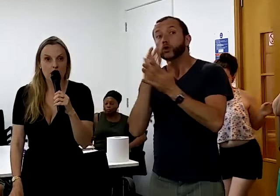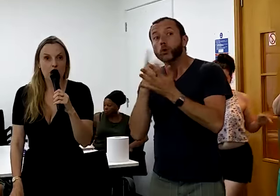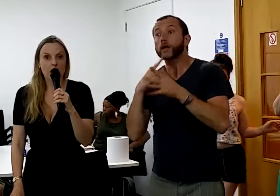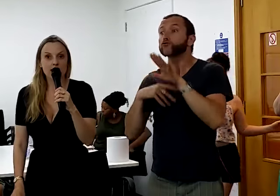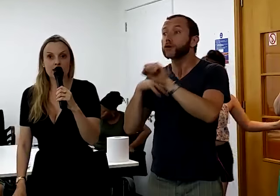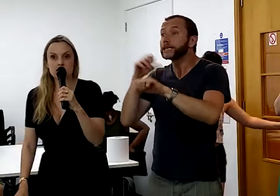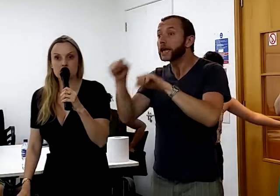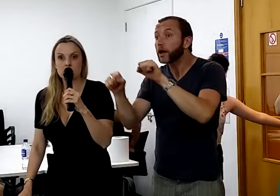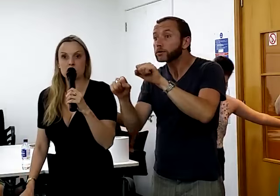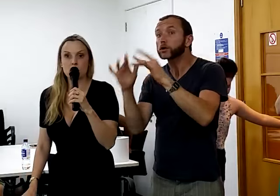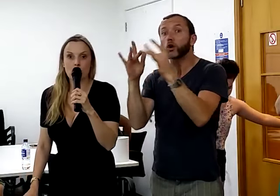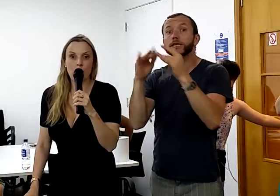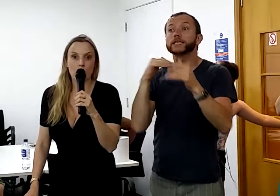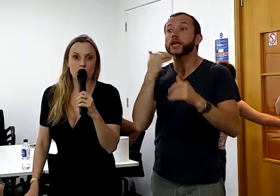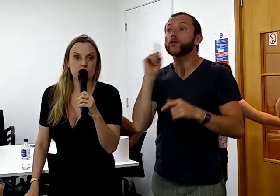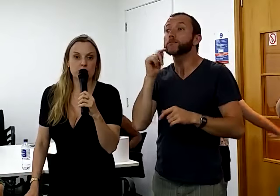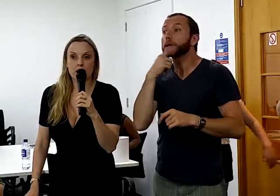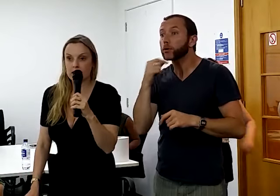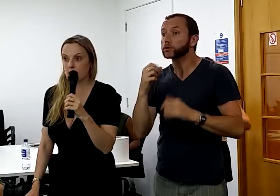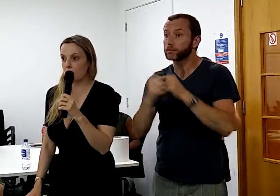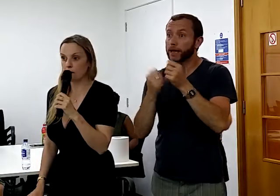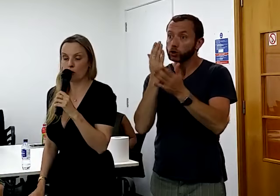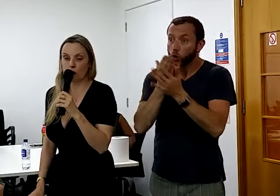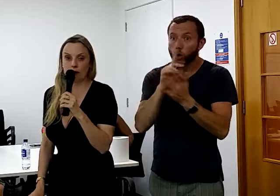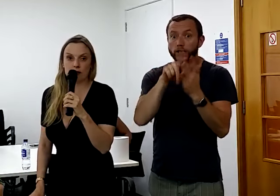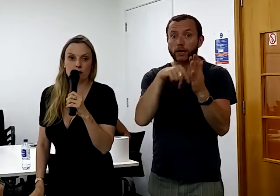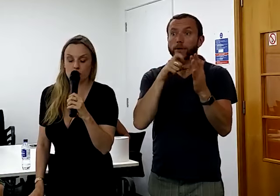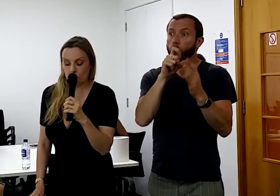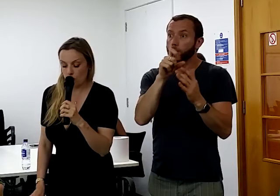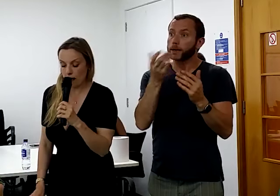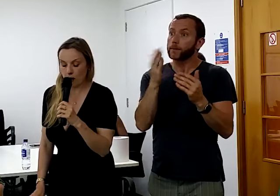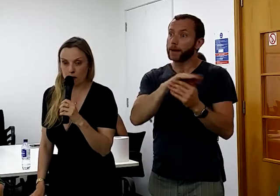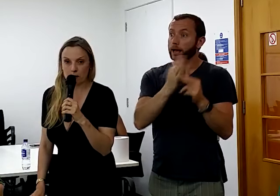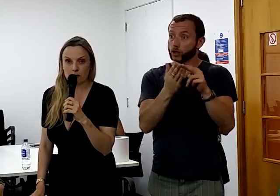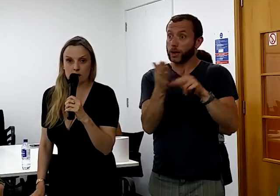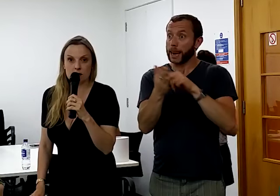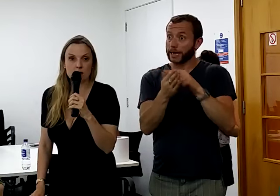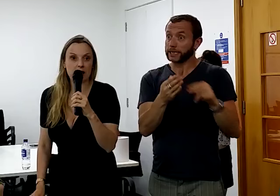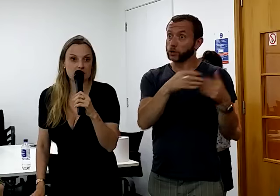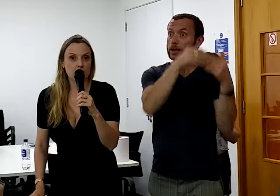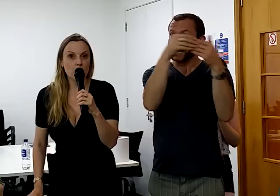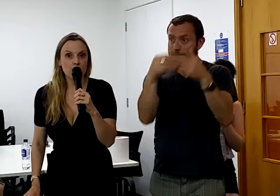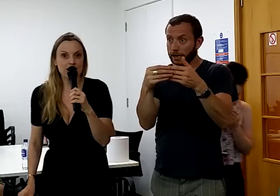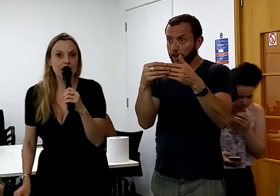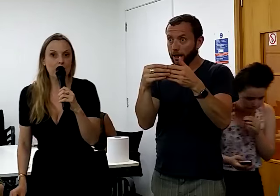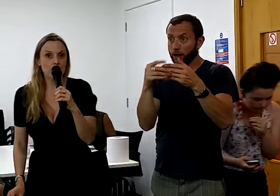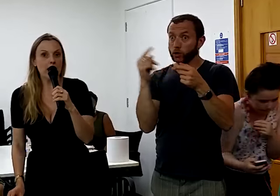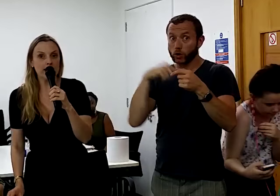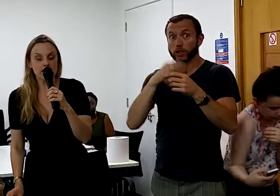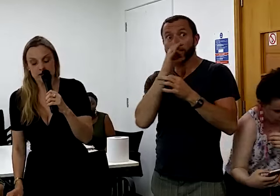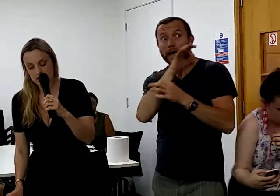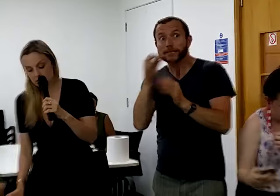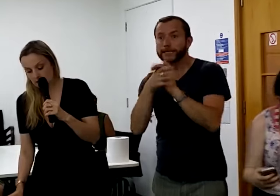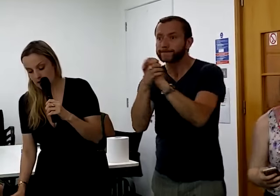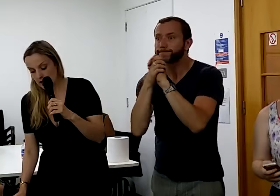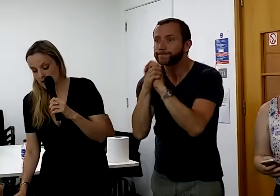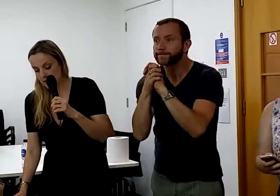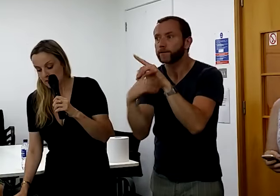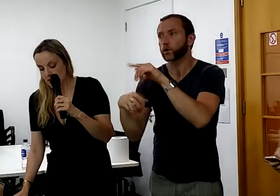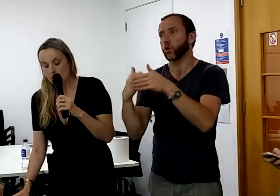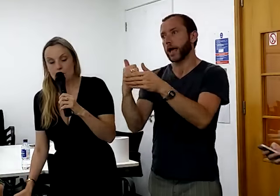elected, I need your help. Tonight, I'm calling for your help to get involved in the campaign.